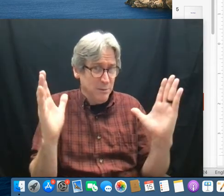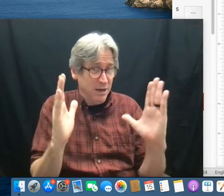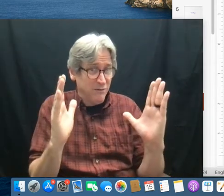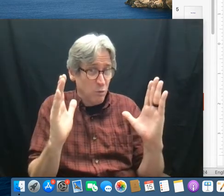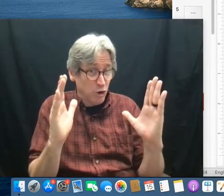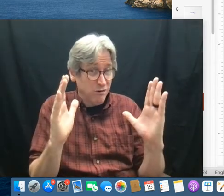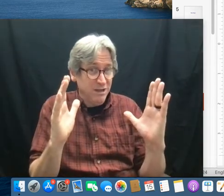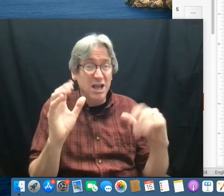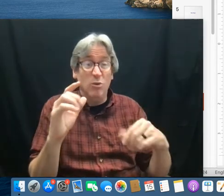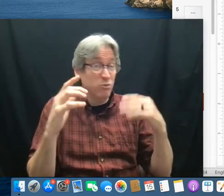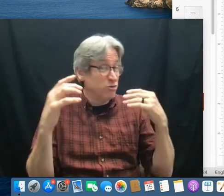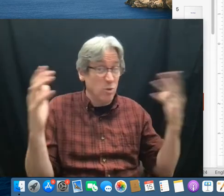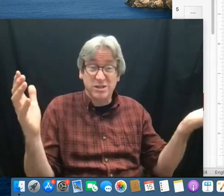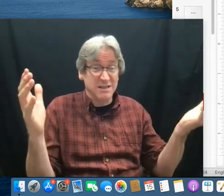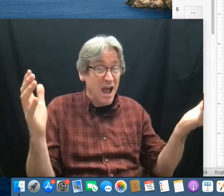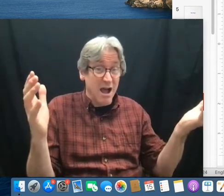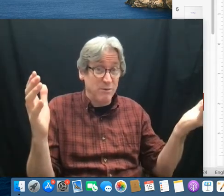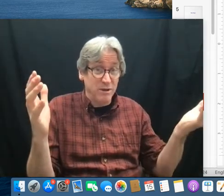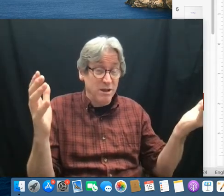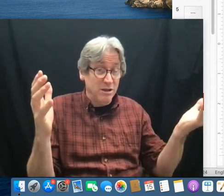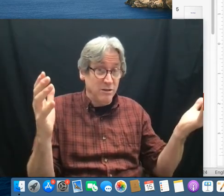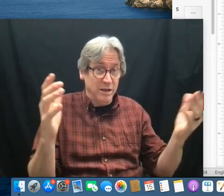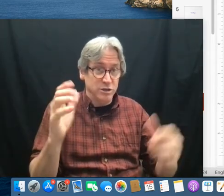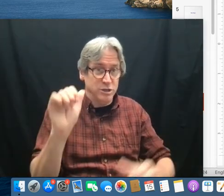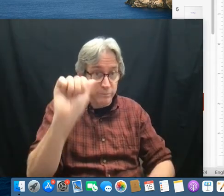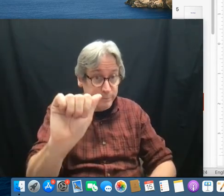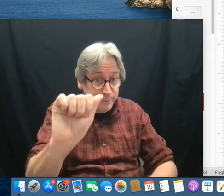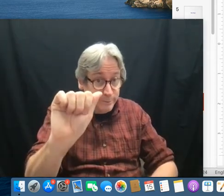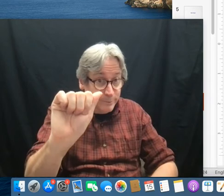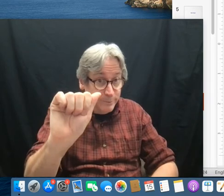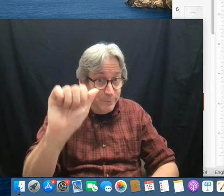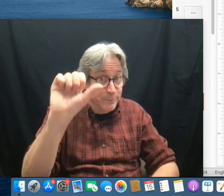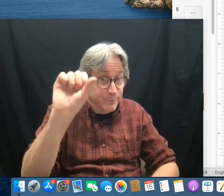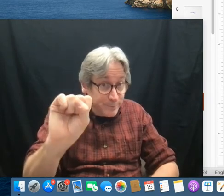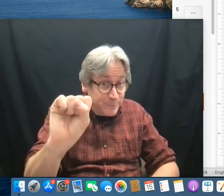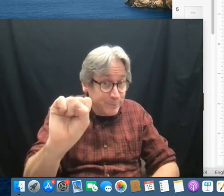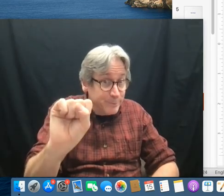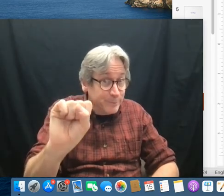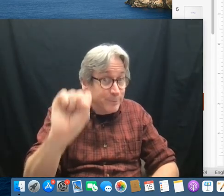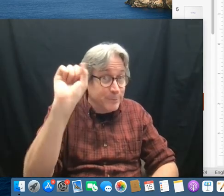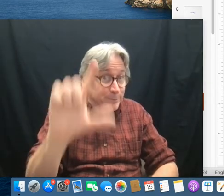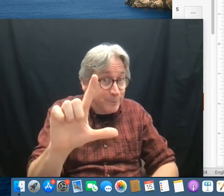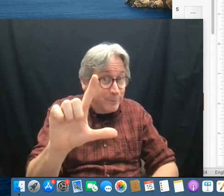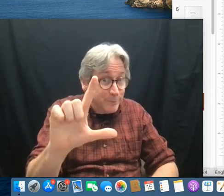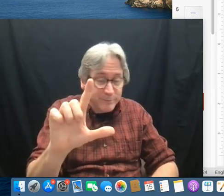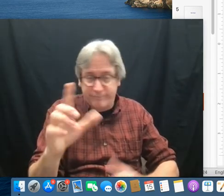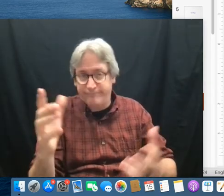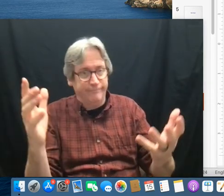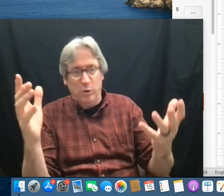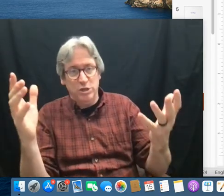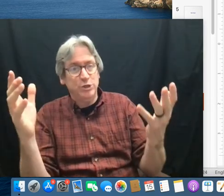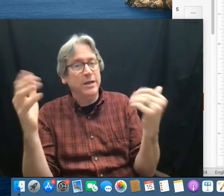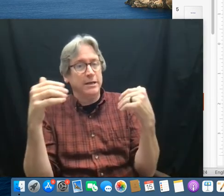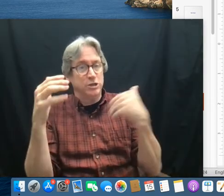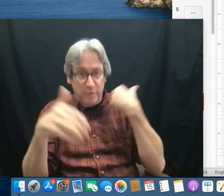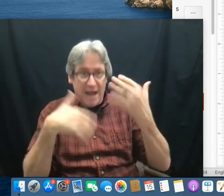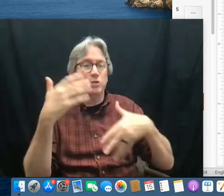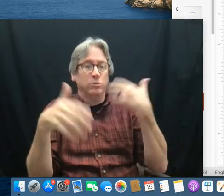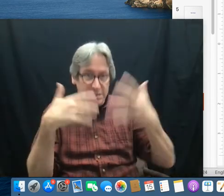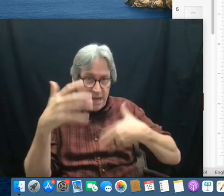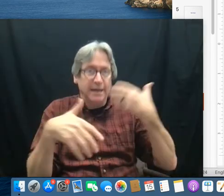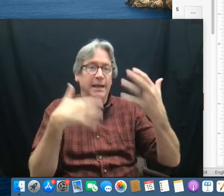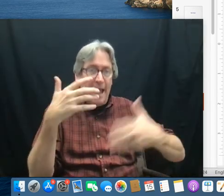ASL because you're still learning the letters. Eventually, you're going to go ASL. And in slow motion,